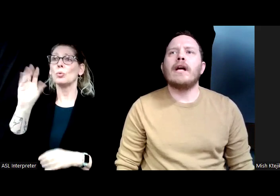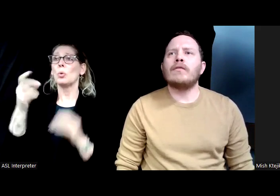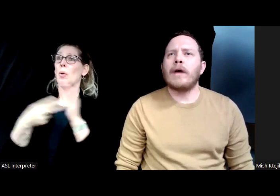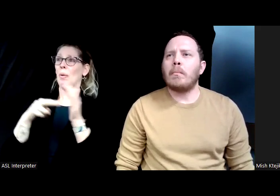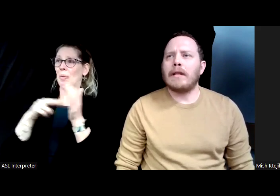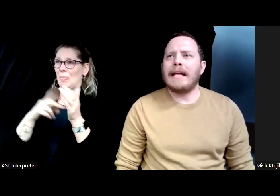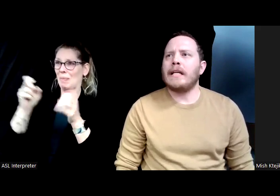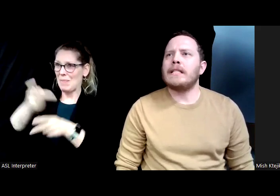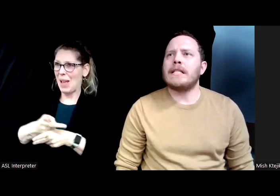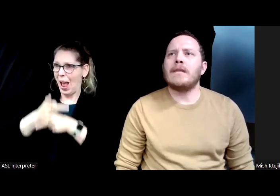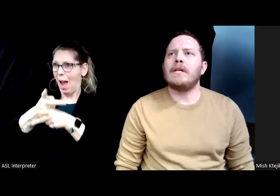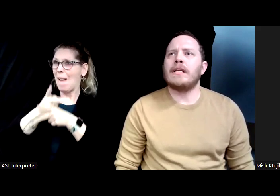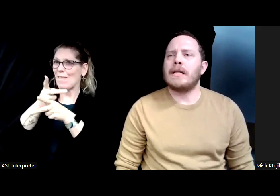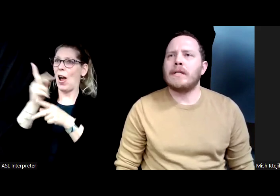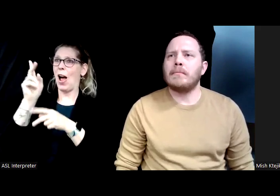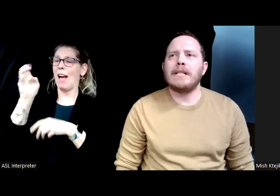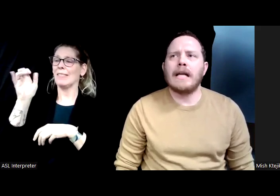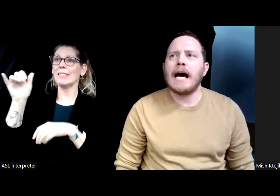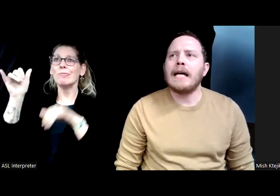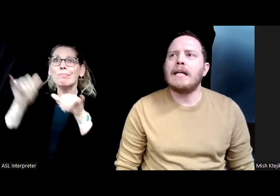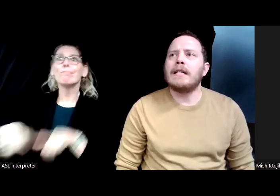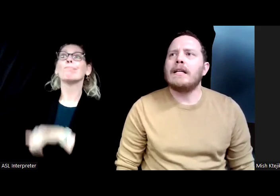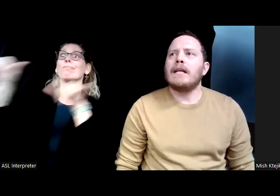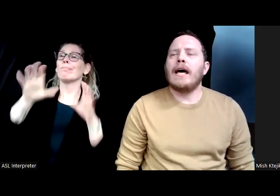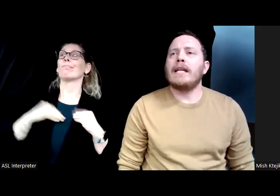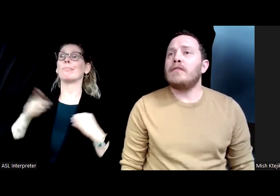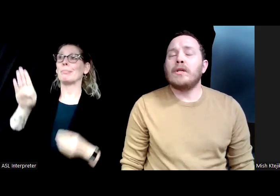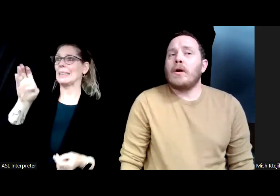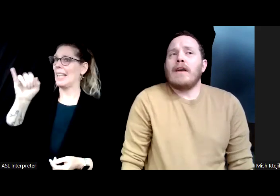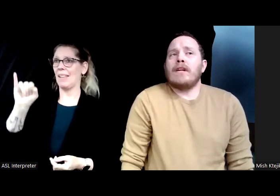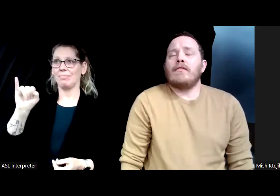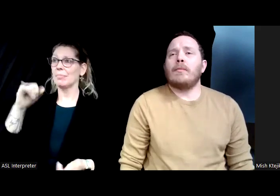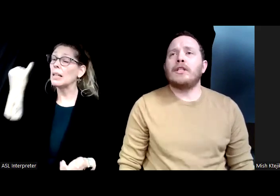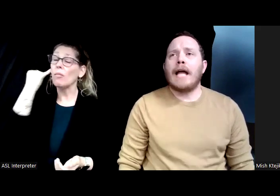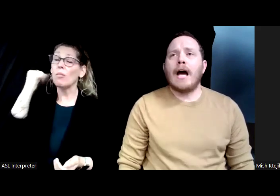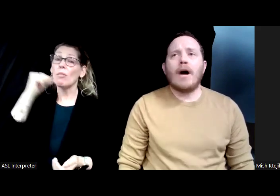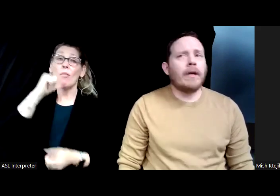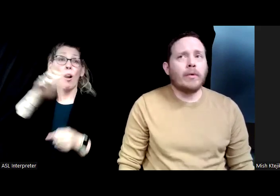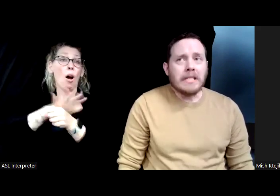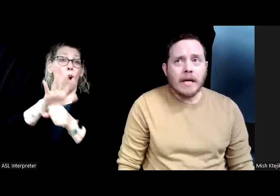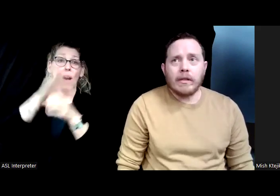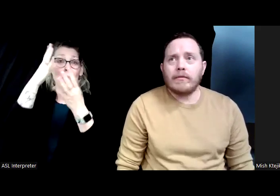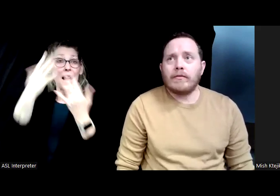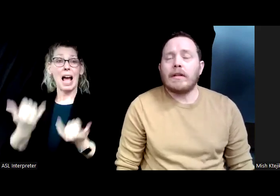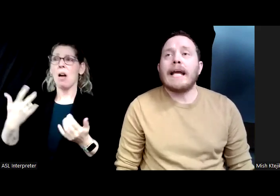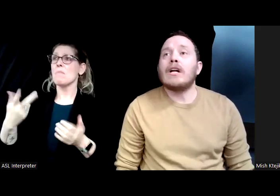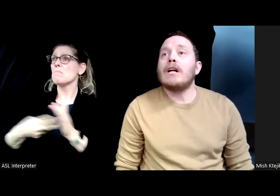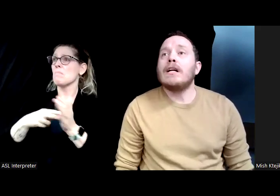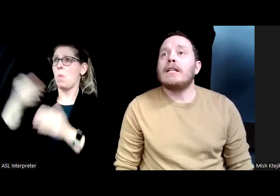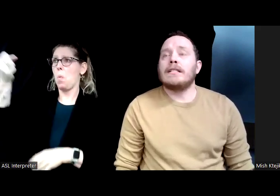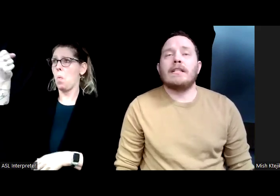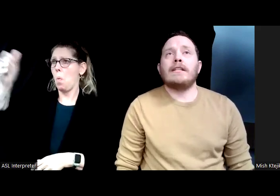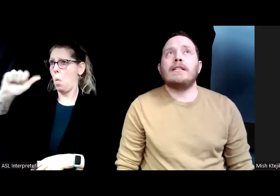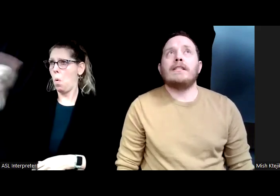should be careful about blanket statement accepting BEI. And if we don't have enough information now, maybe we can table it for